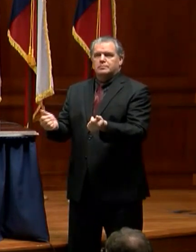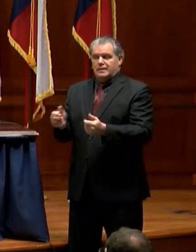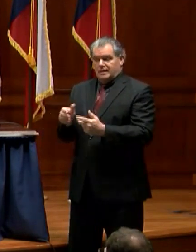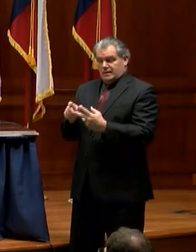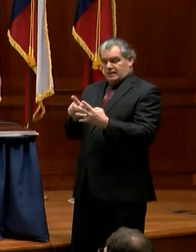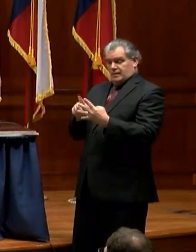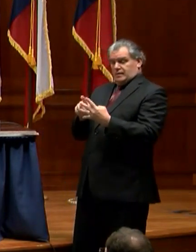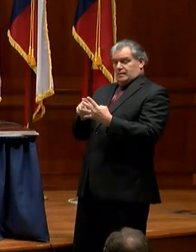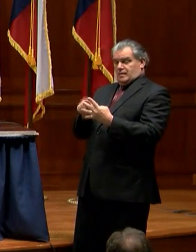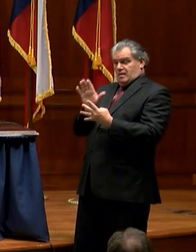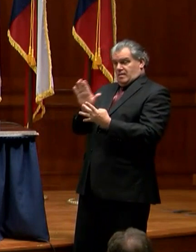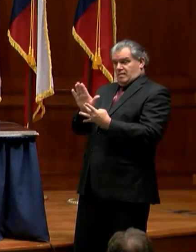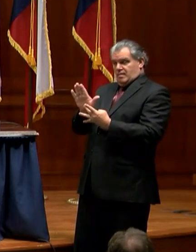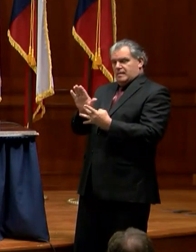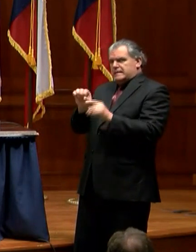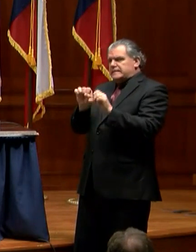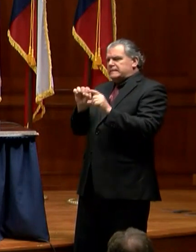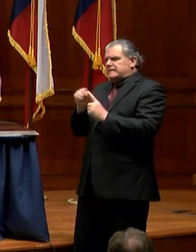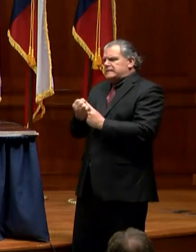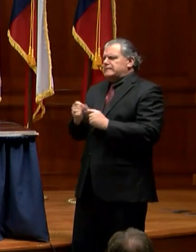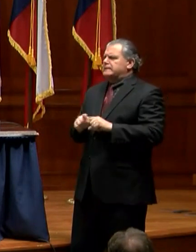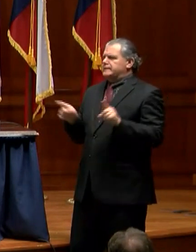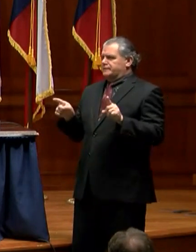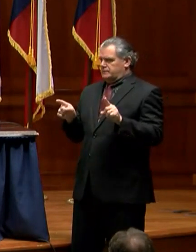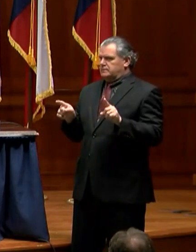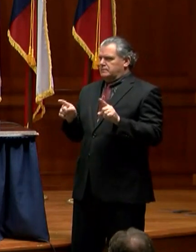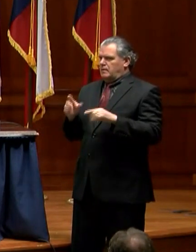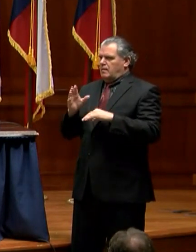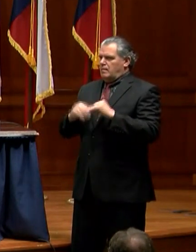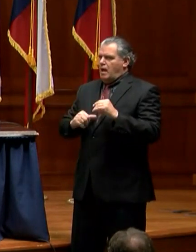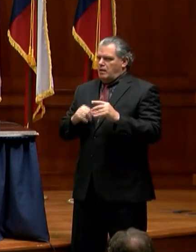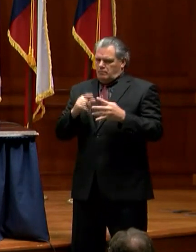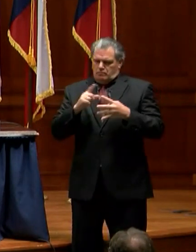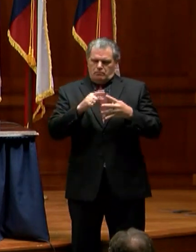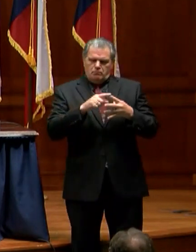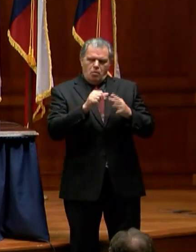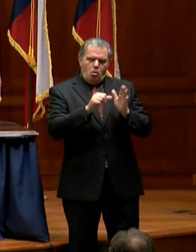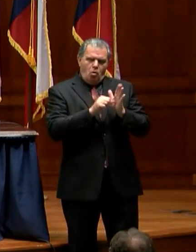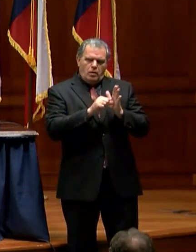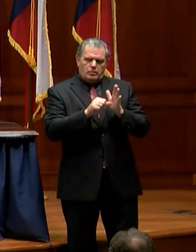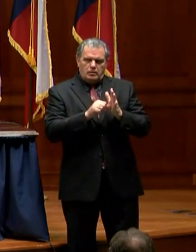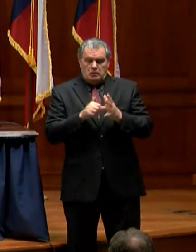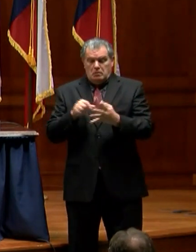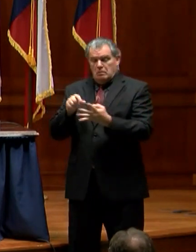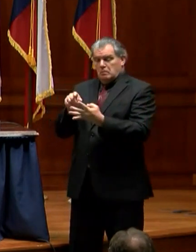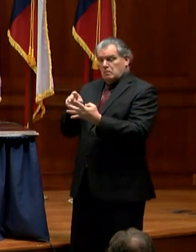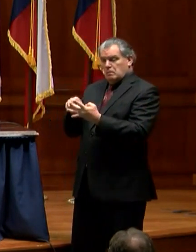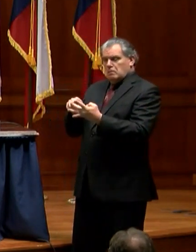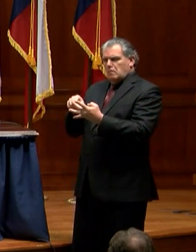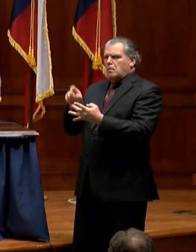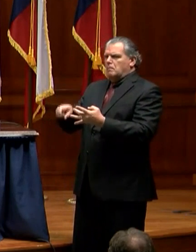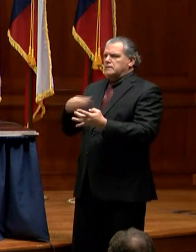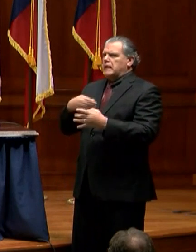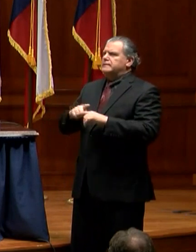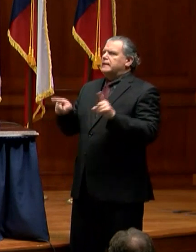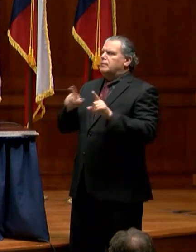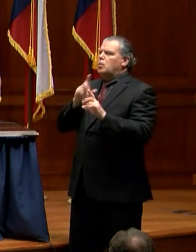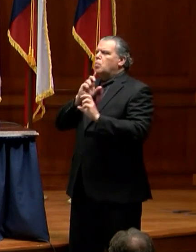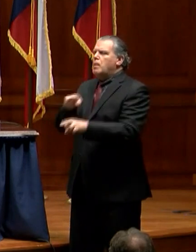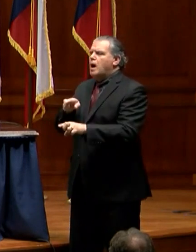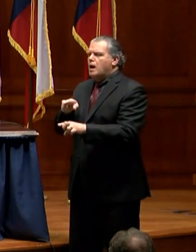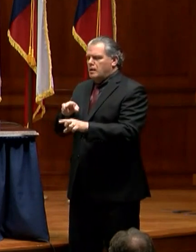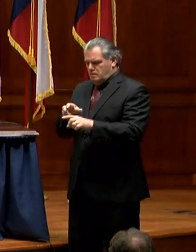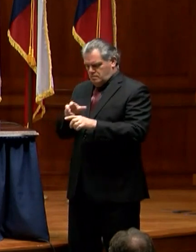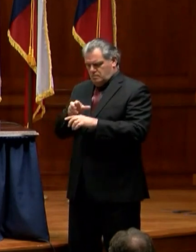was different, more unique than the situation in Arlington, and it required a little bit different response. But the